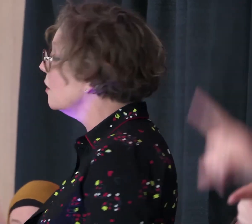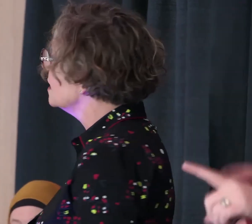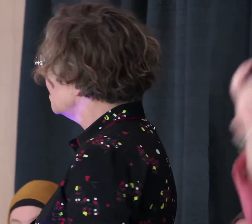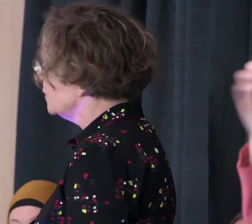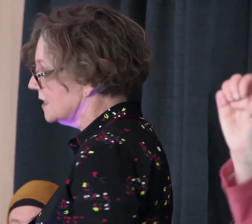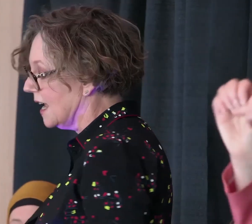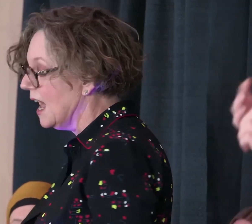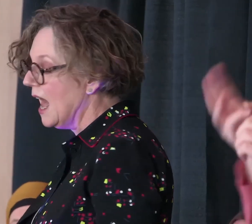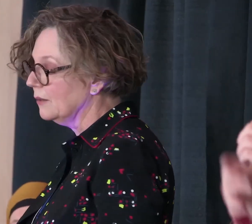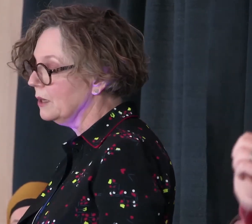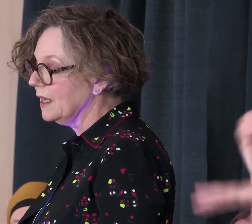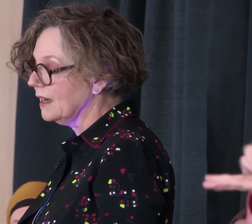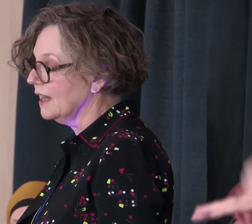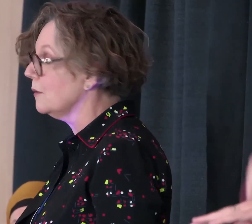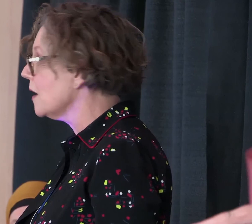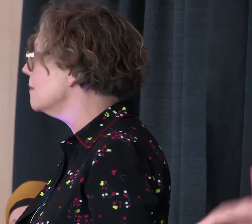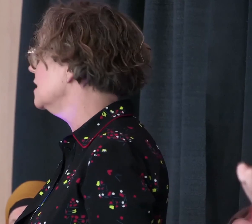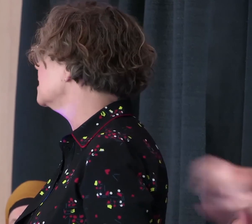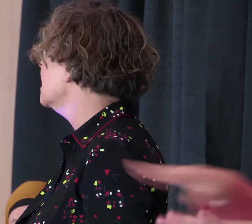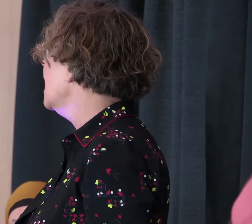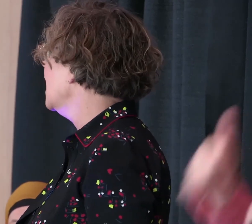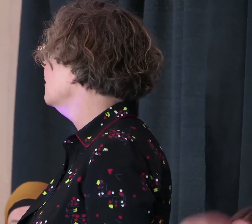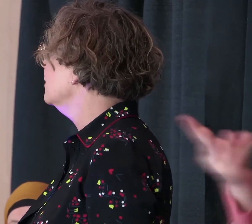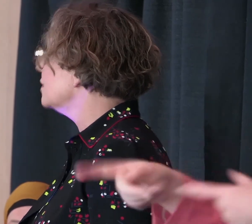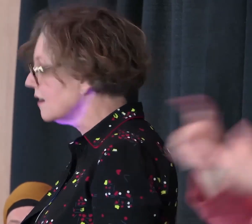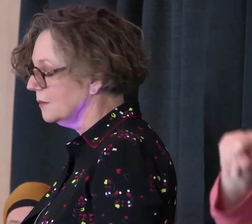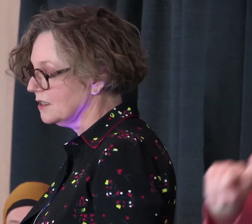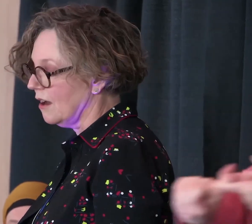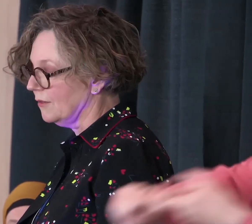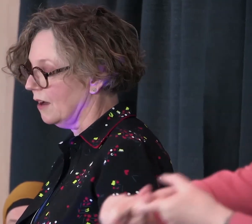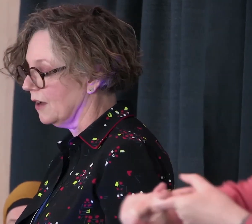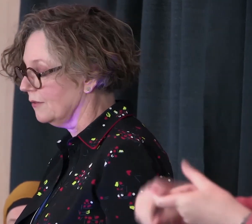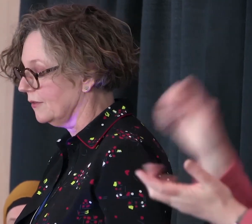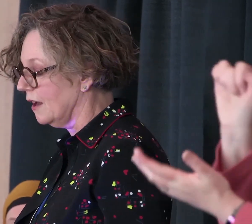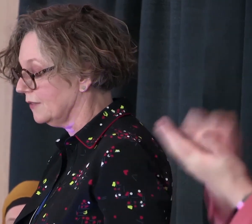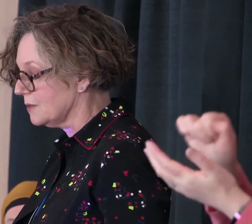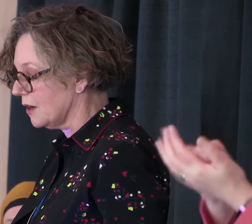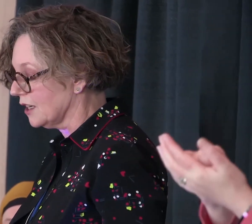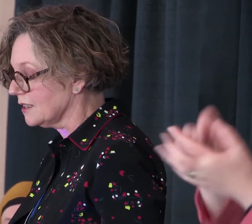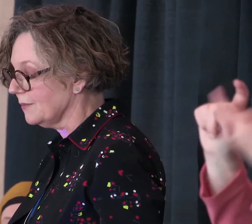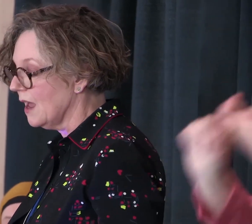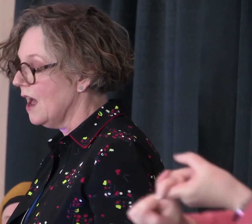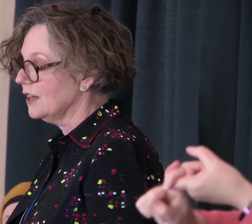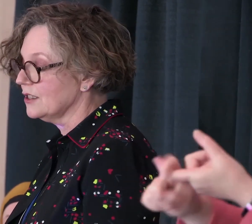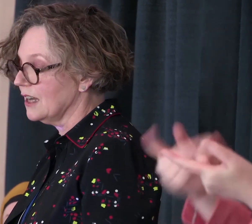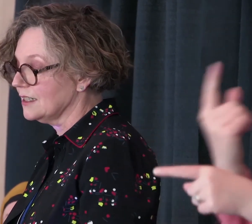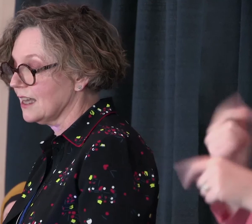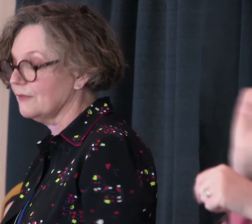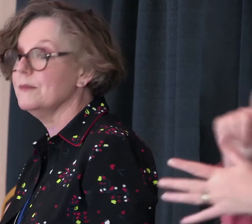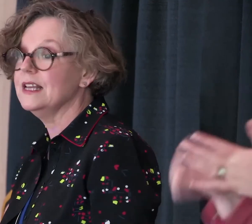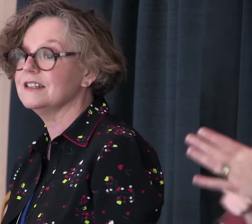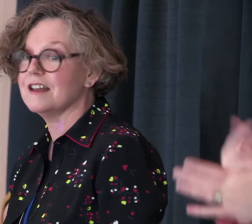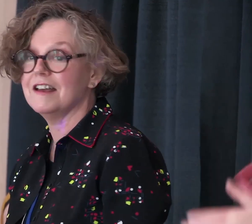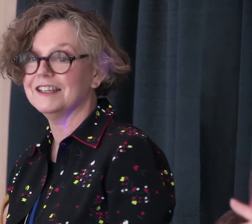which goes live today and will be a kind of a permanent document of this project. I'd also like to